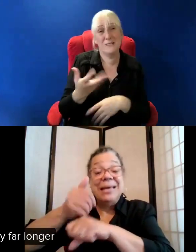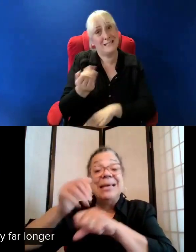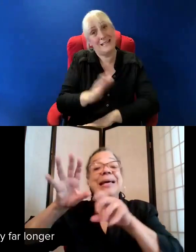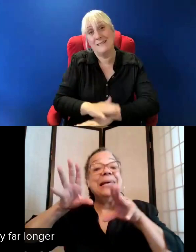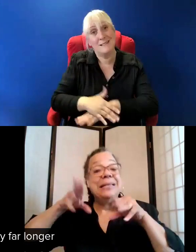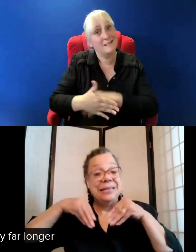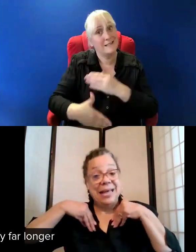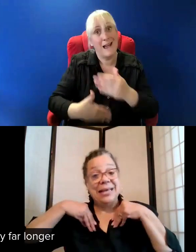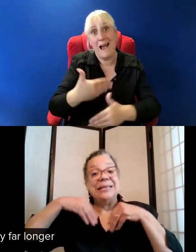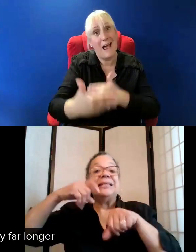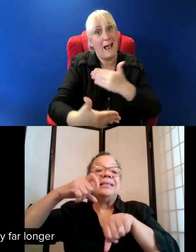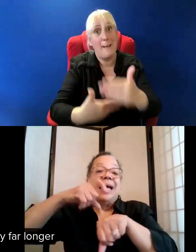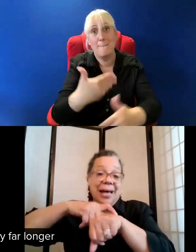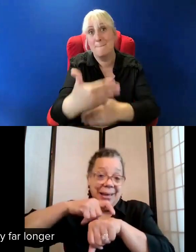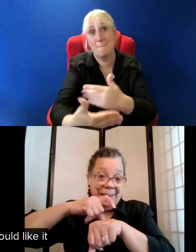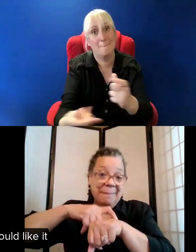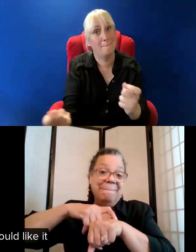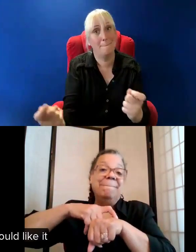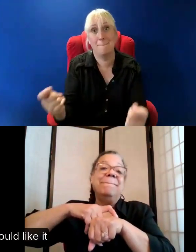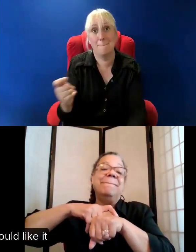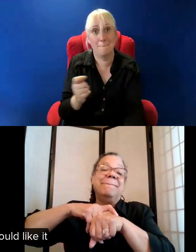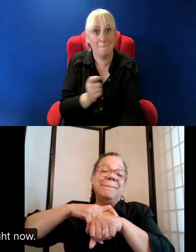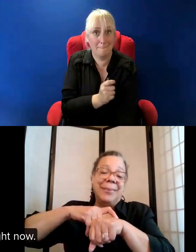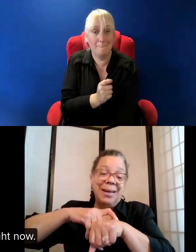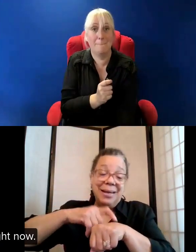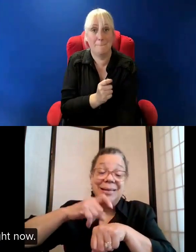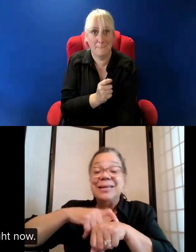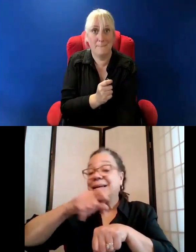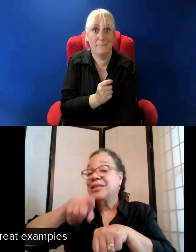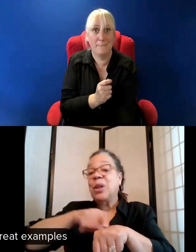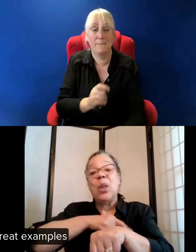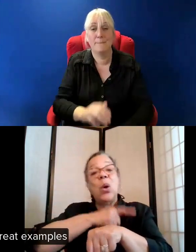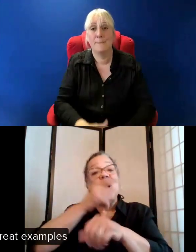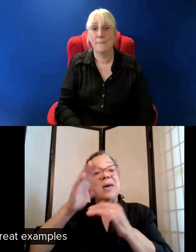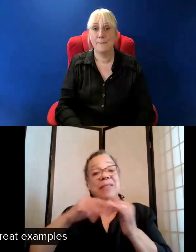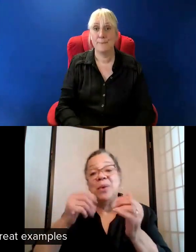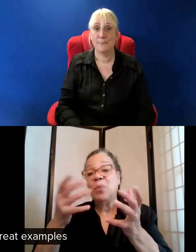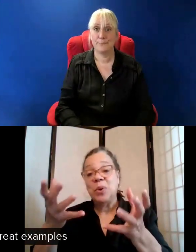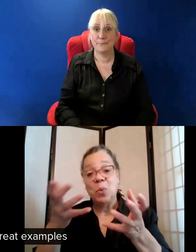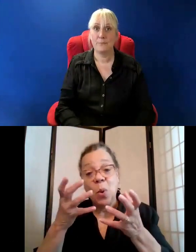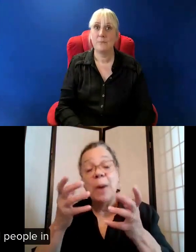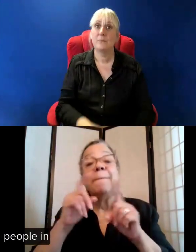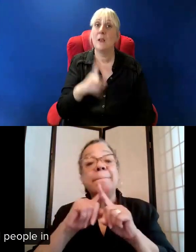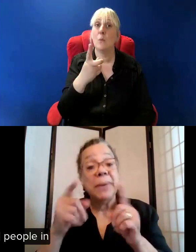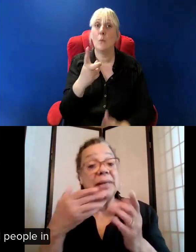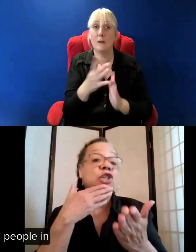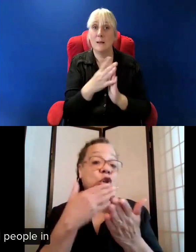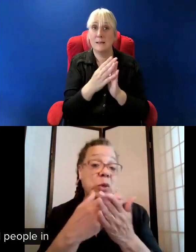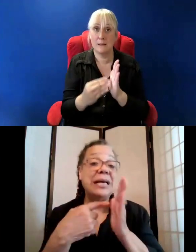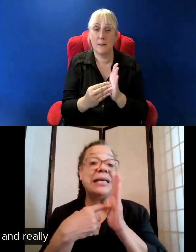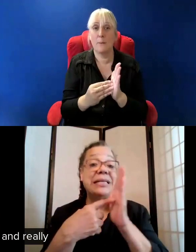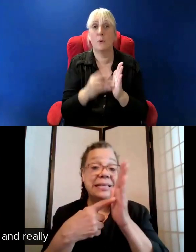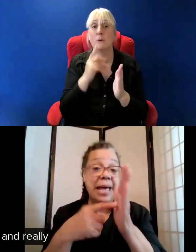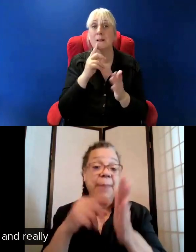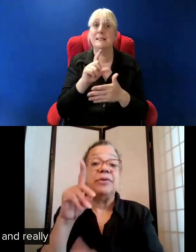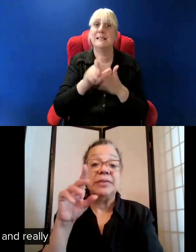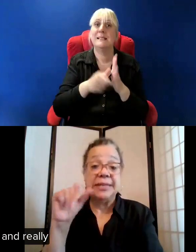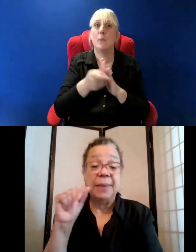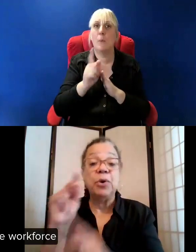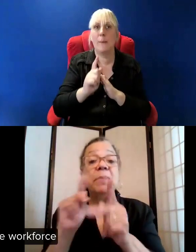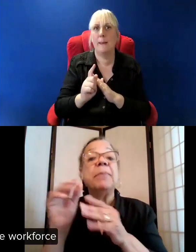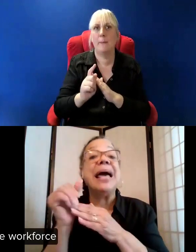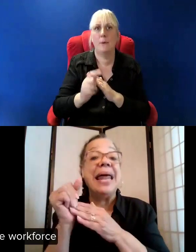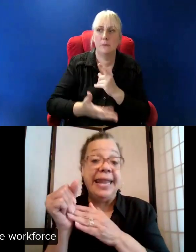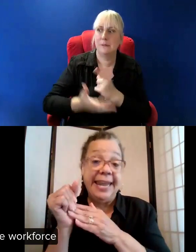time, unfortunately, far longer than we would like it to be right now. but there's a great examples of disabled people in leadership and